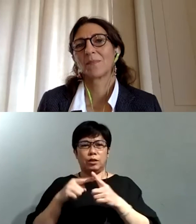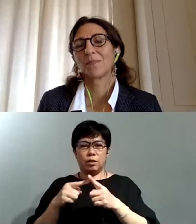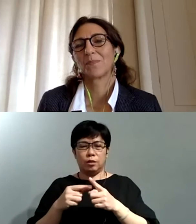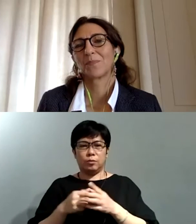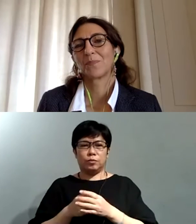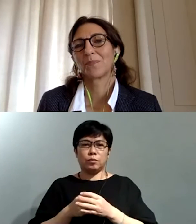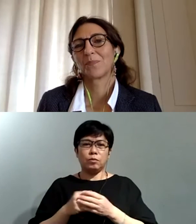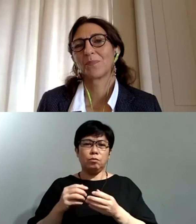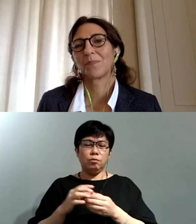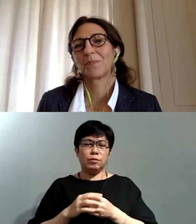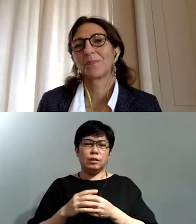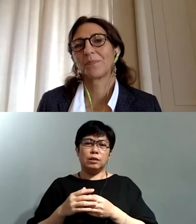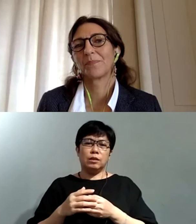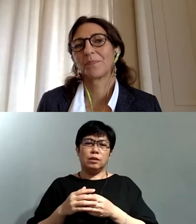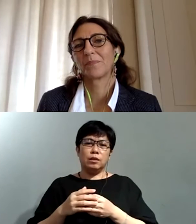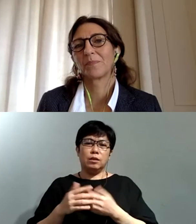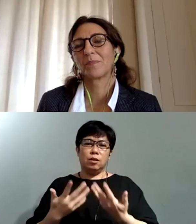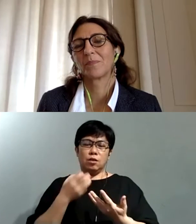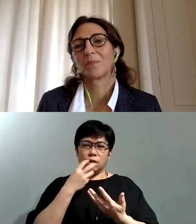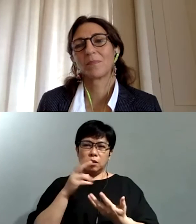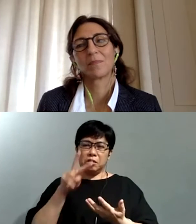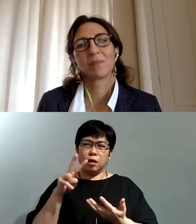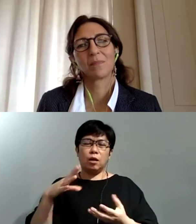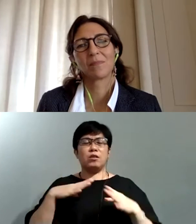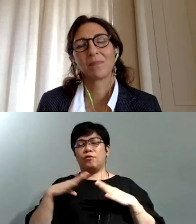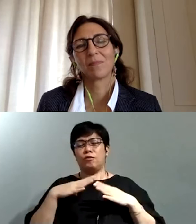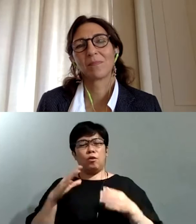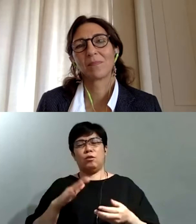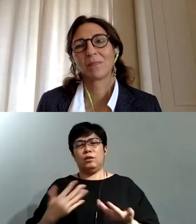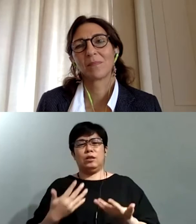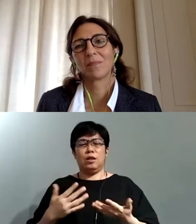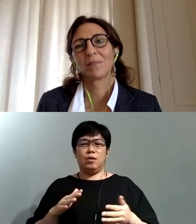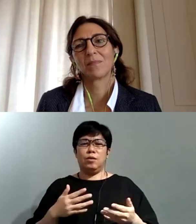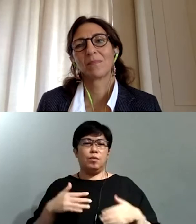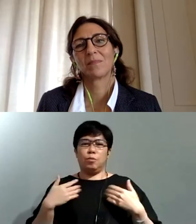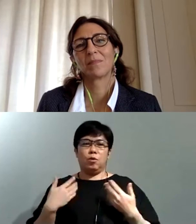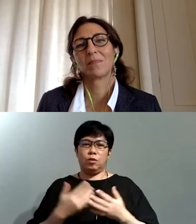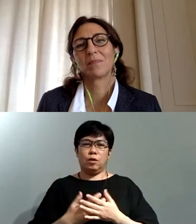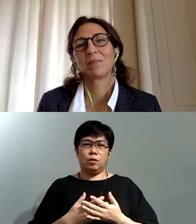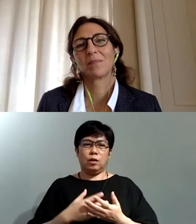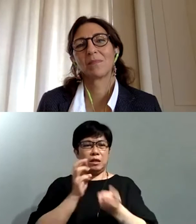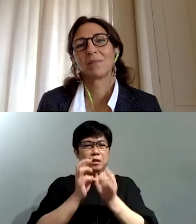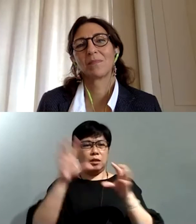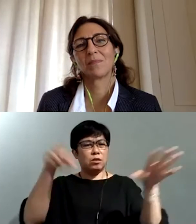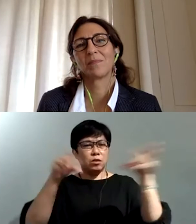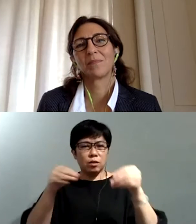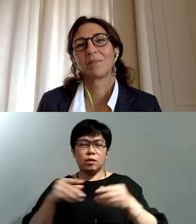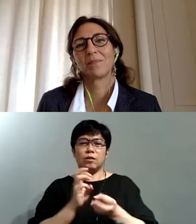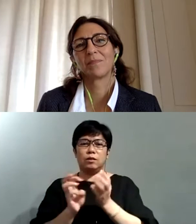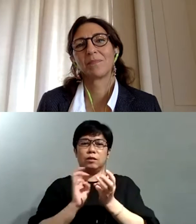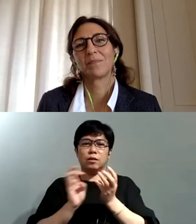because when we look into the data we collected, people are being